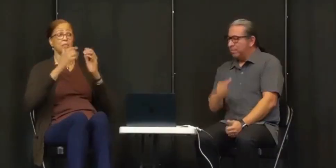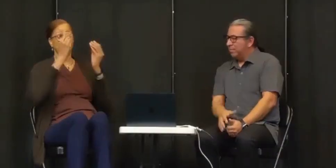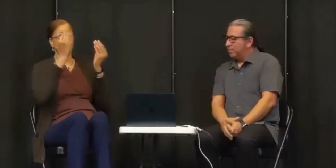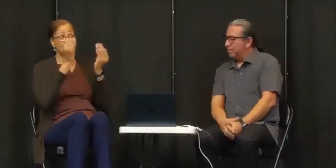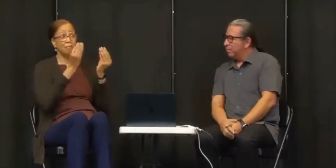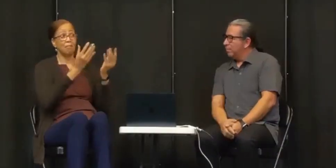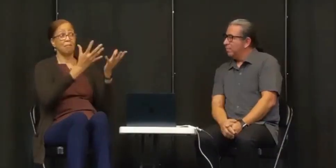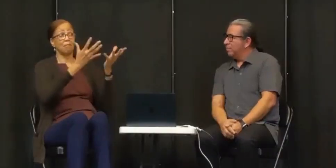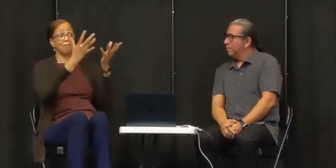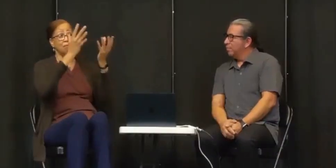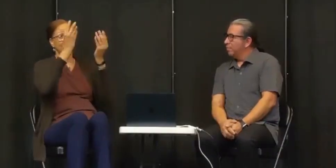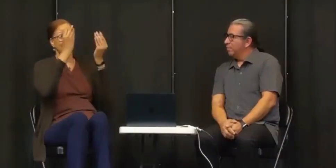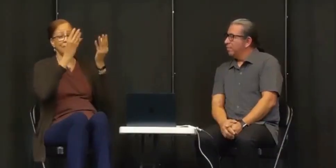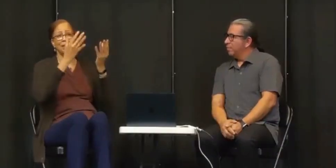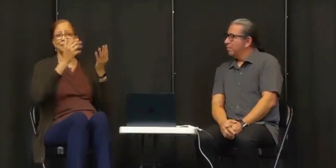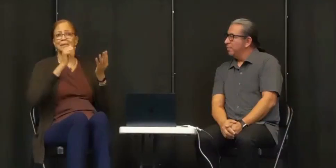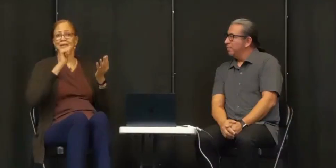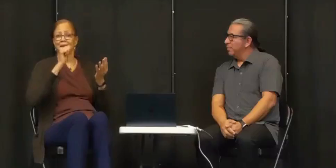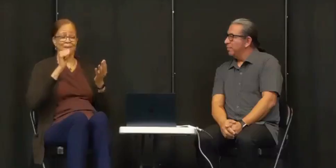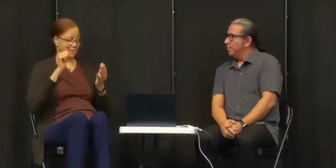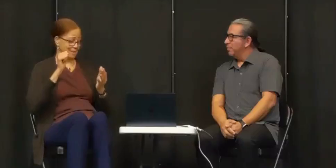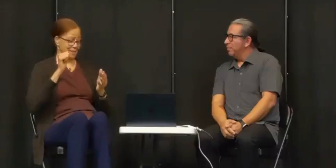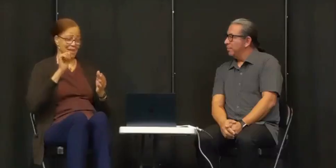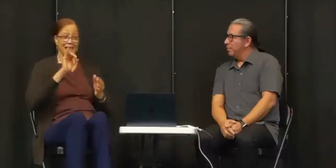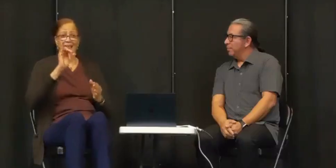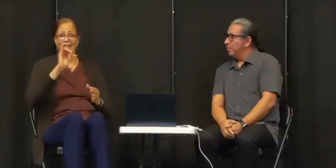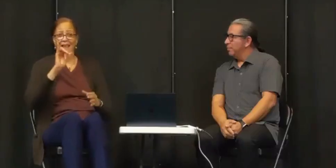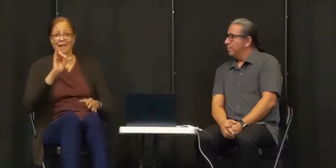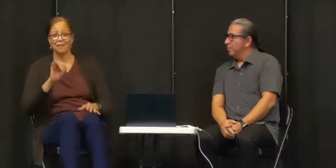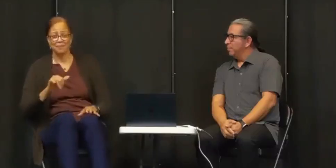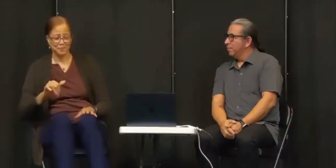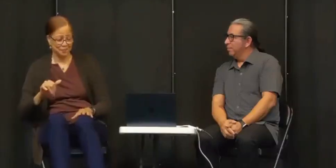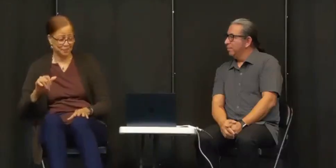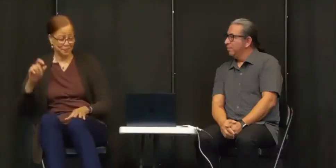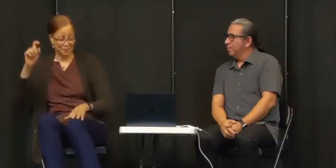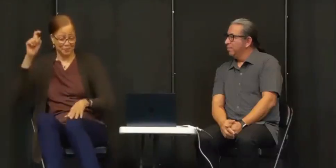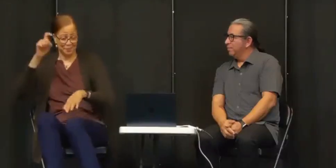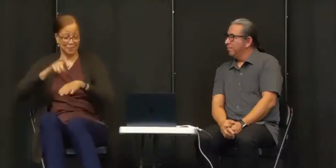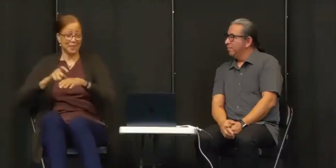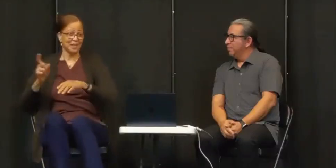think you can start by letting them know,